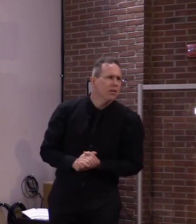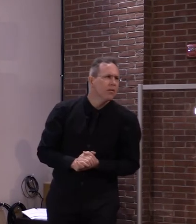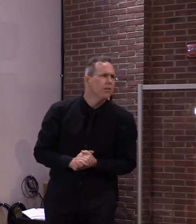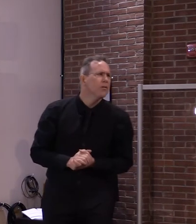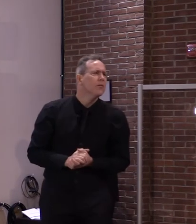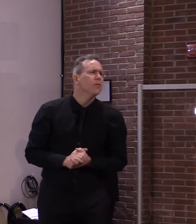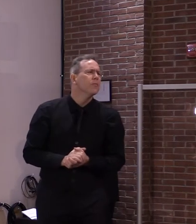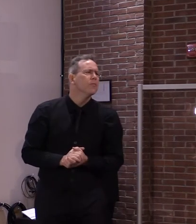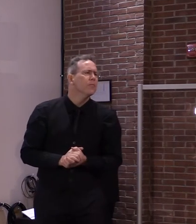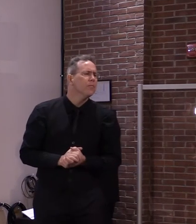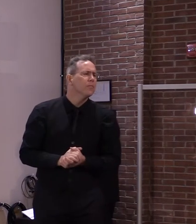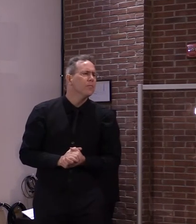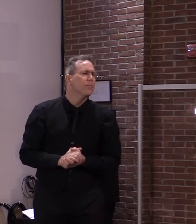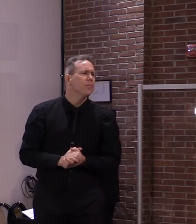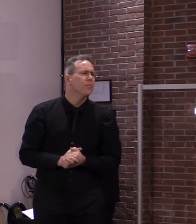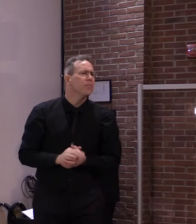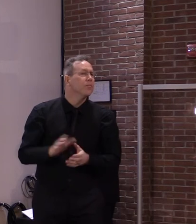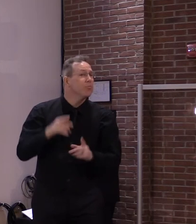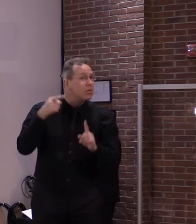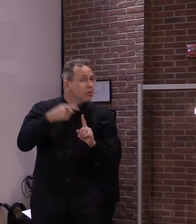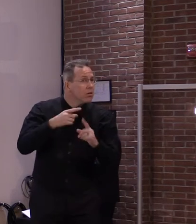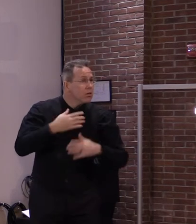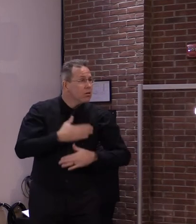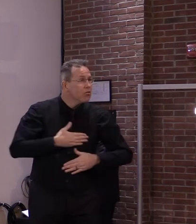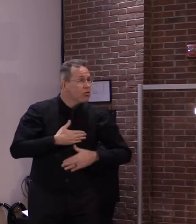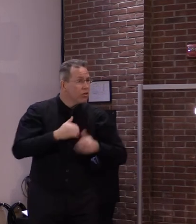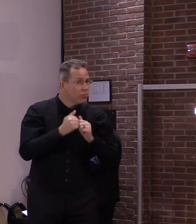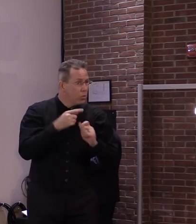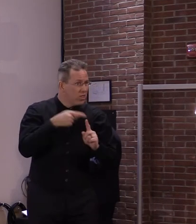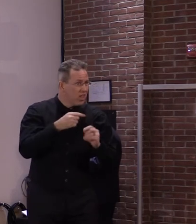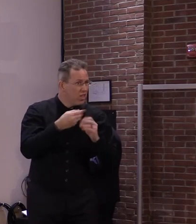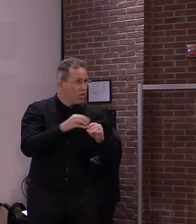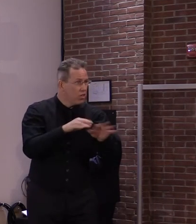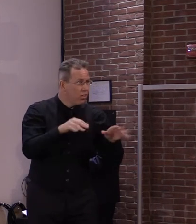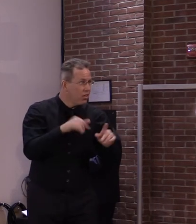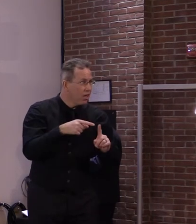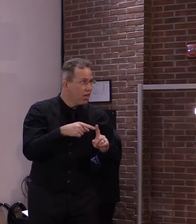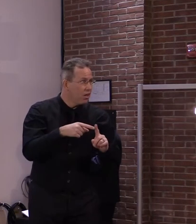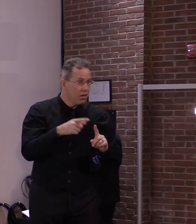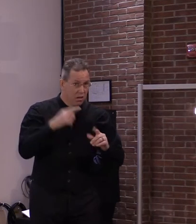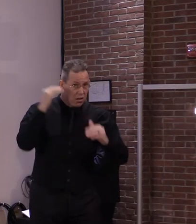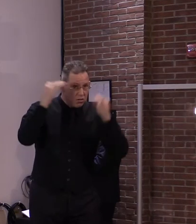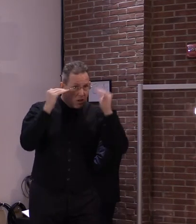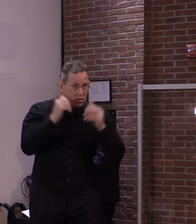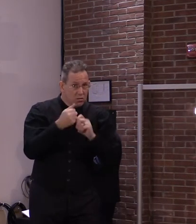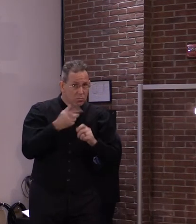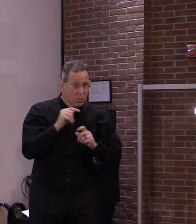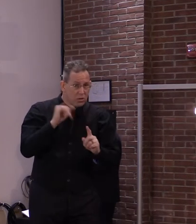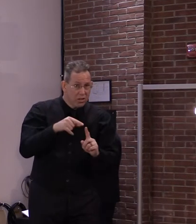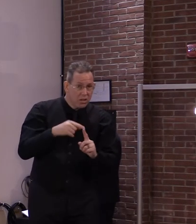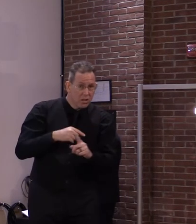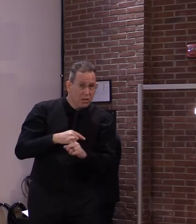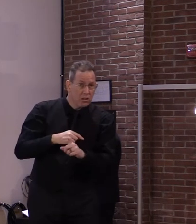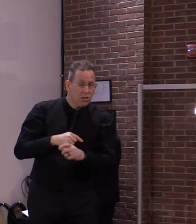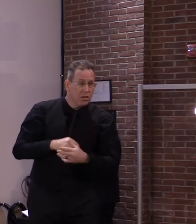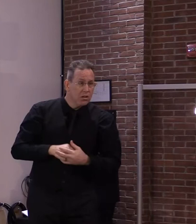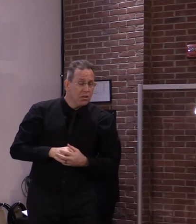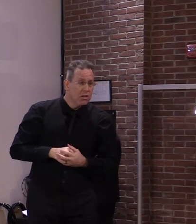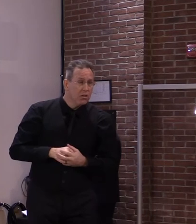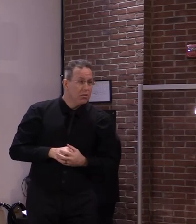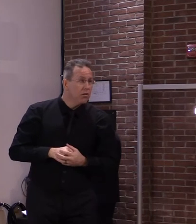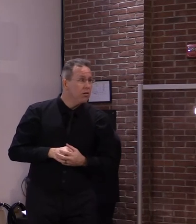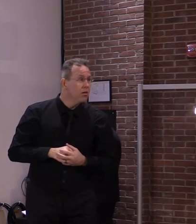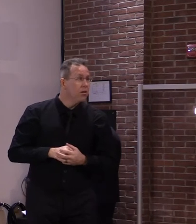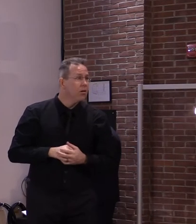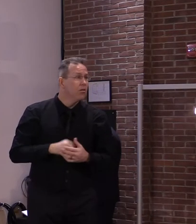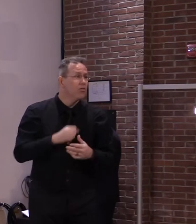sports are still off limits after today's announcement that's correct this has only uh implications at the